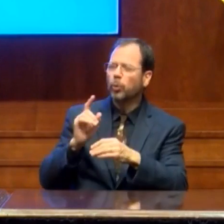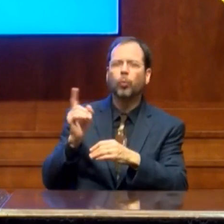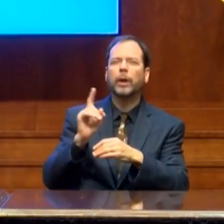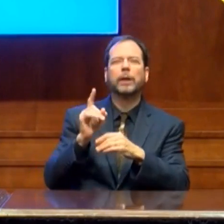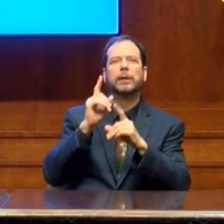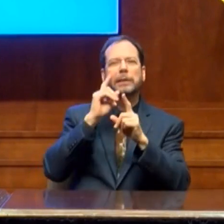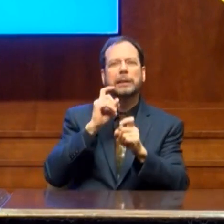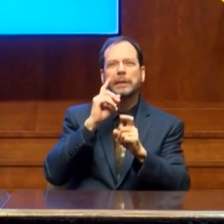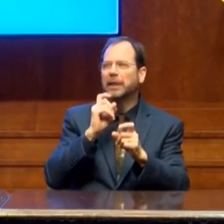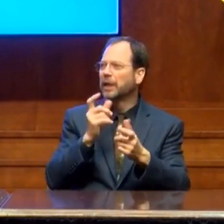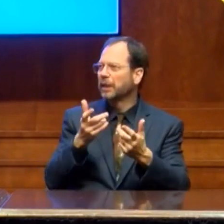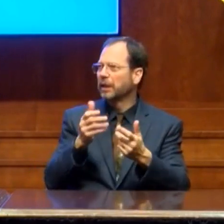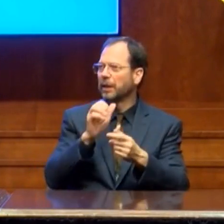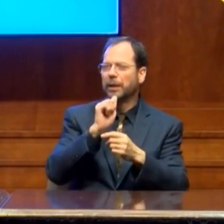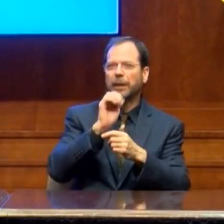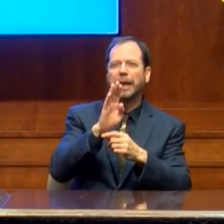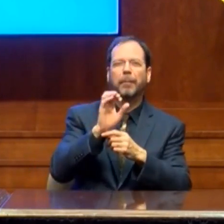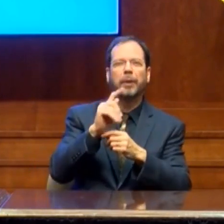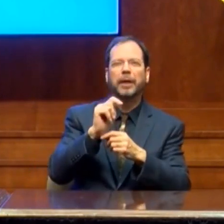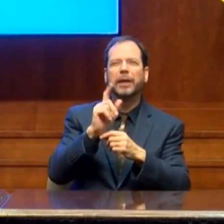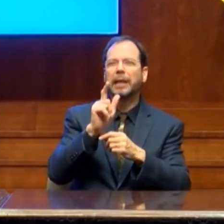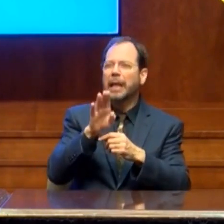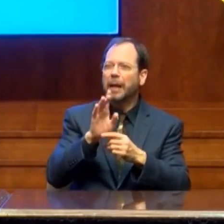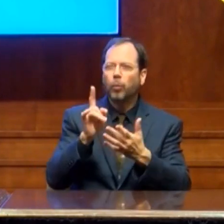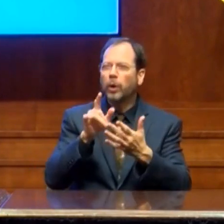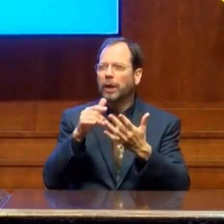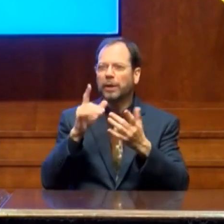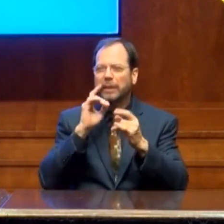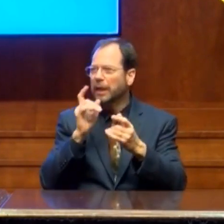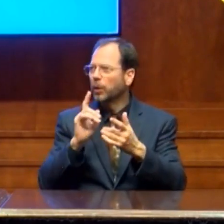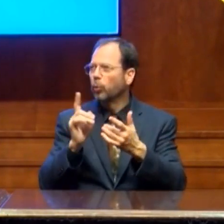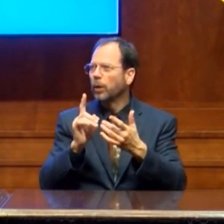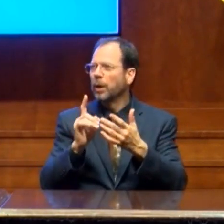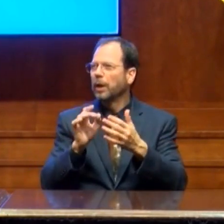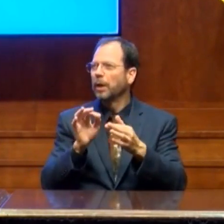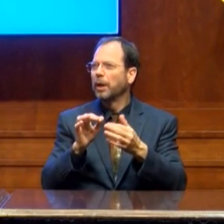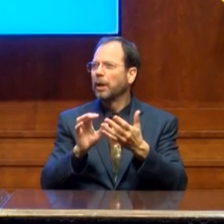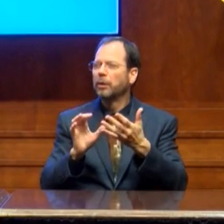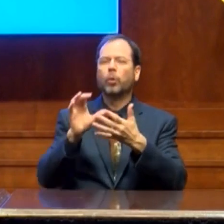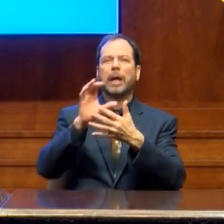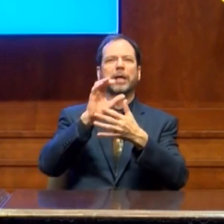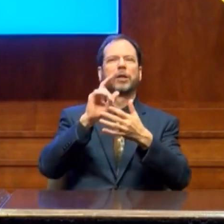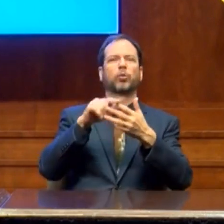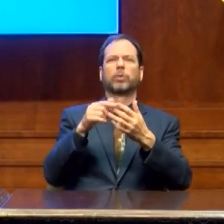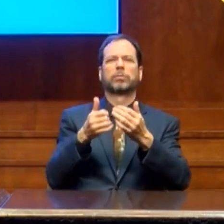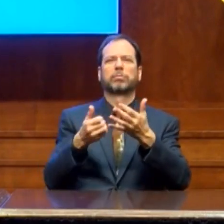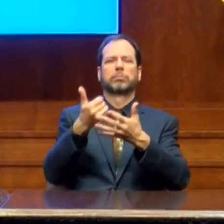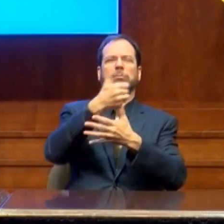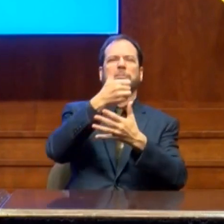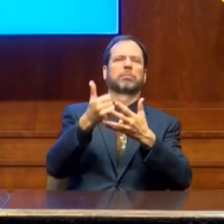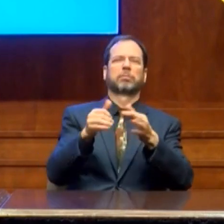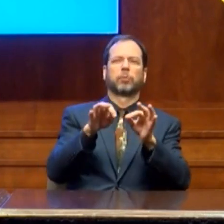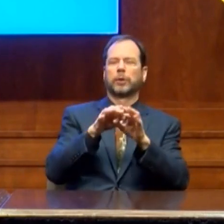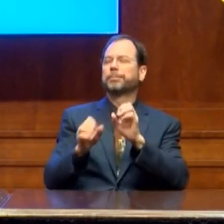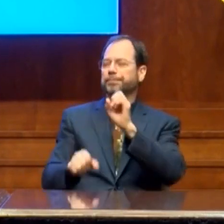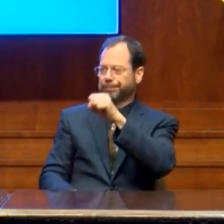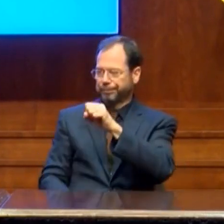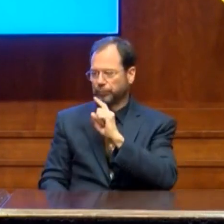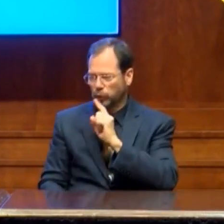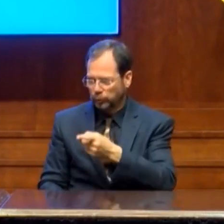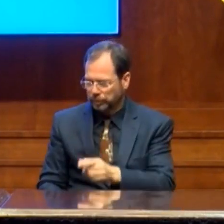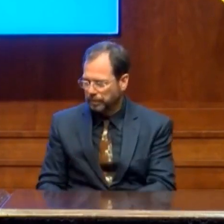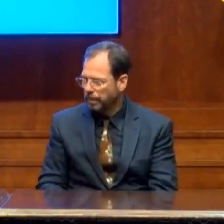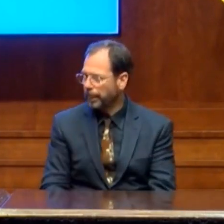provide on where tests like the ones from Abbott Labs or private industry is being sent, and just what criteria is being used to prioritize where those get sent? Sure.